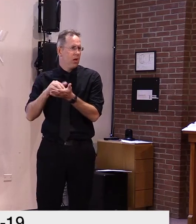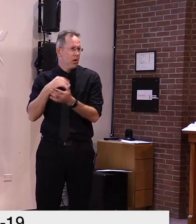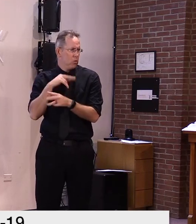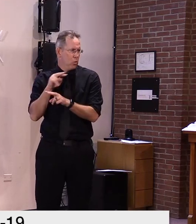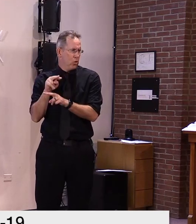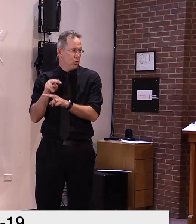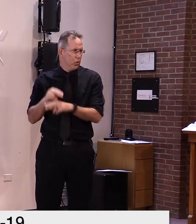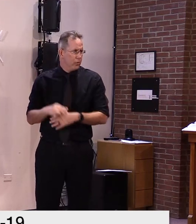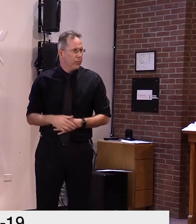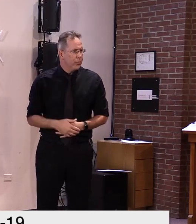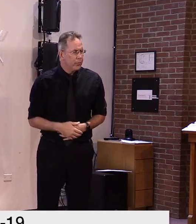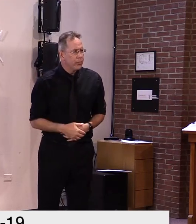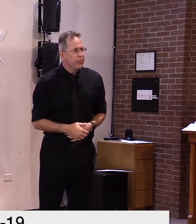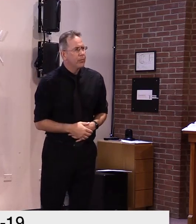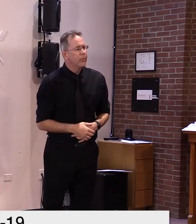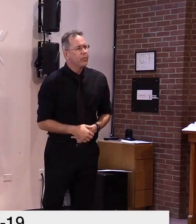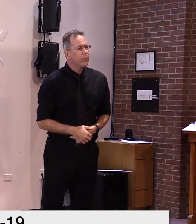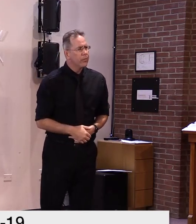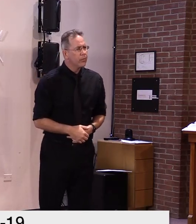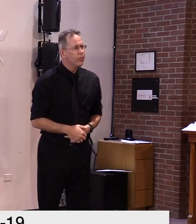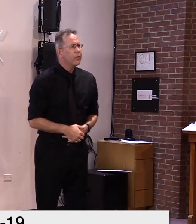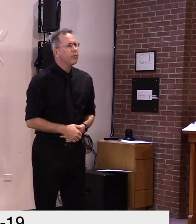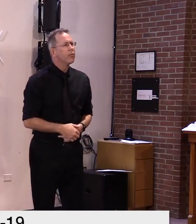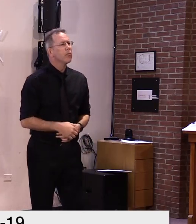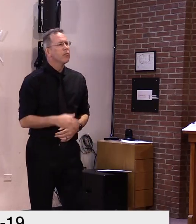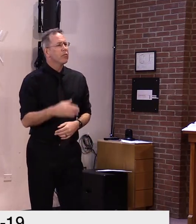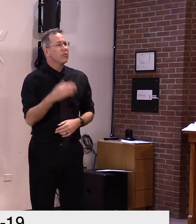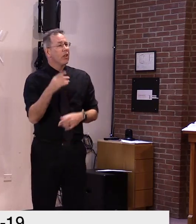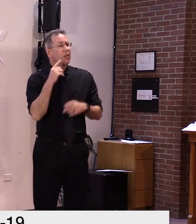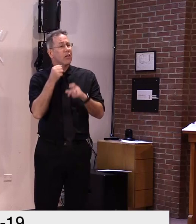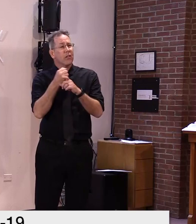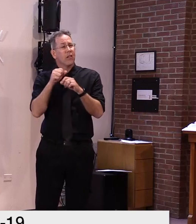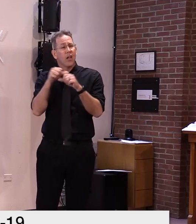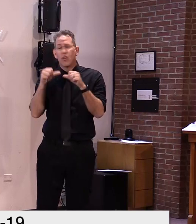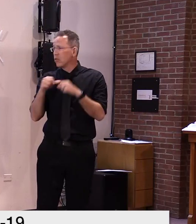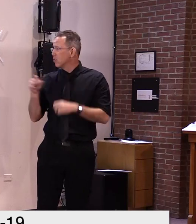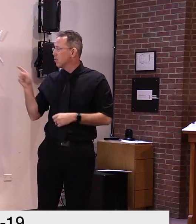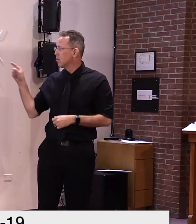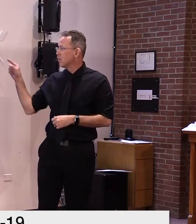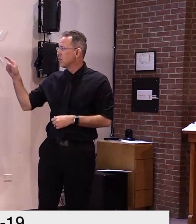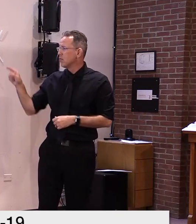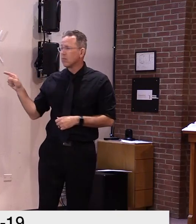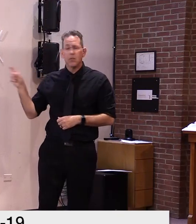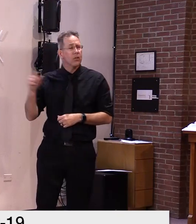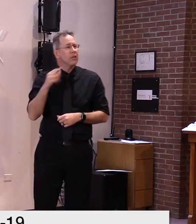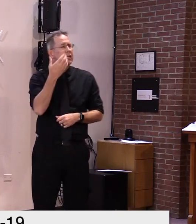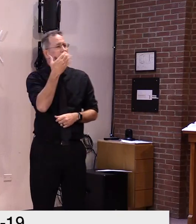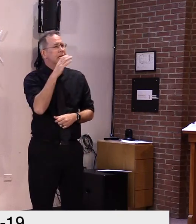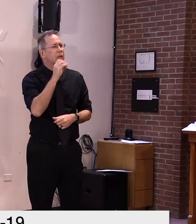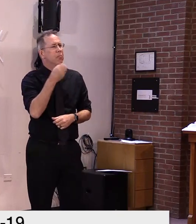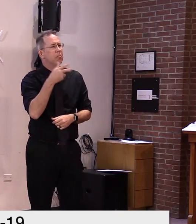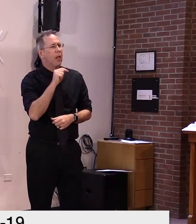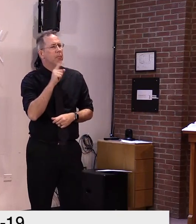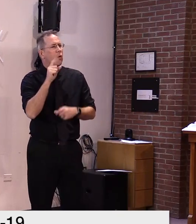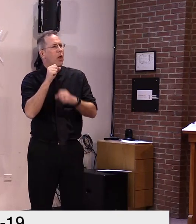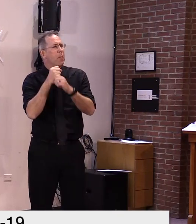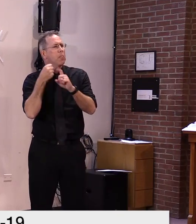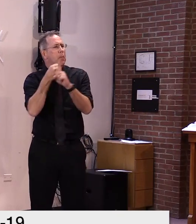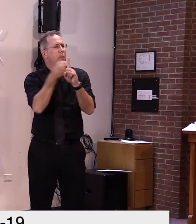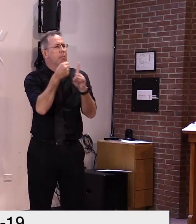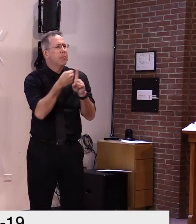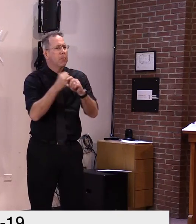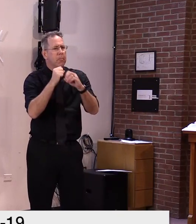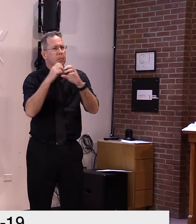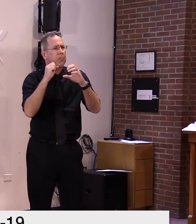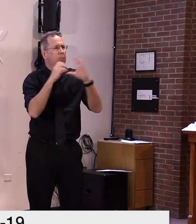Vermont. Turning to the regional heat map, I think this will be illustrative to put these cases on the map so that